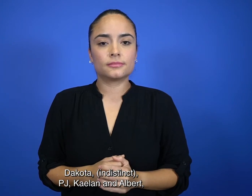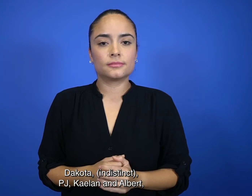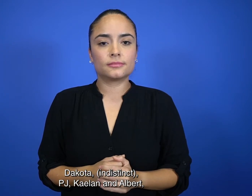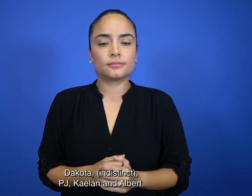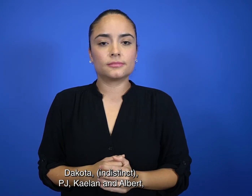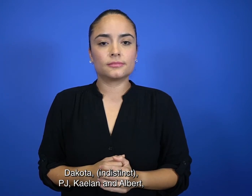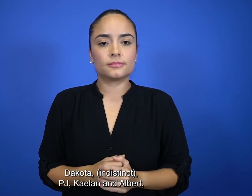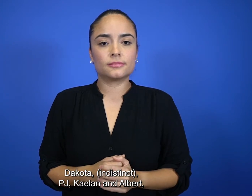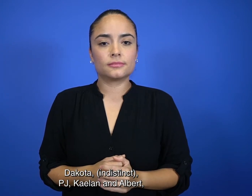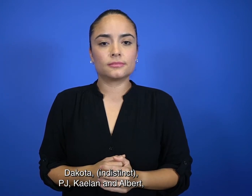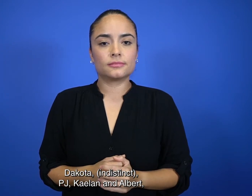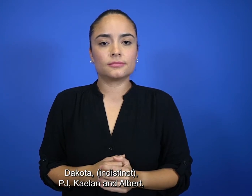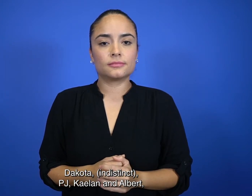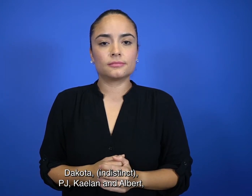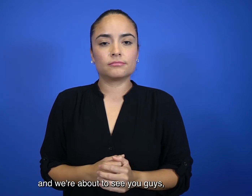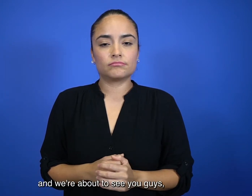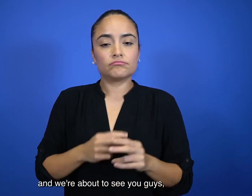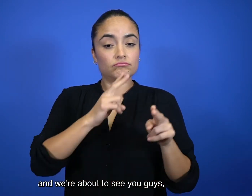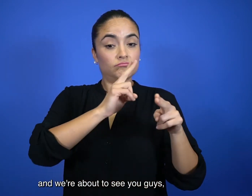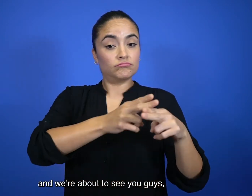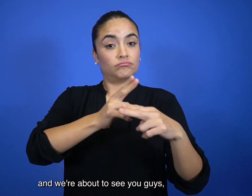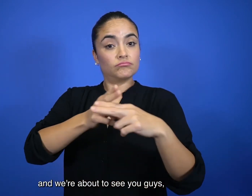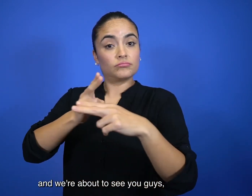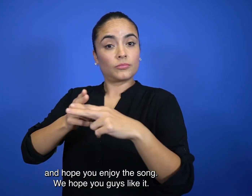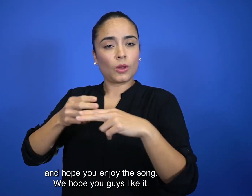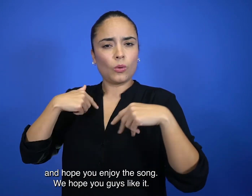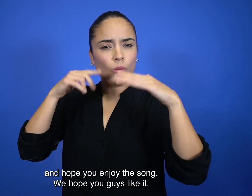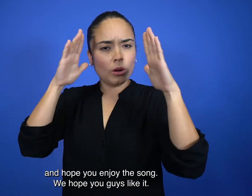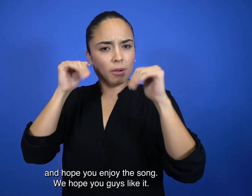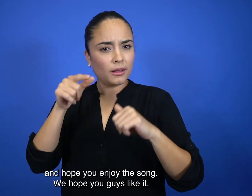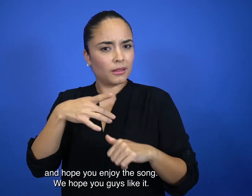Caitlin, Albert, and we're about to see you guys an opening song. We hope you guys like it.